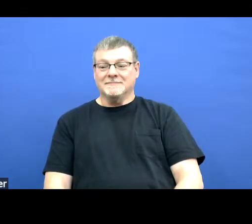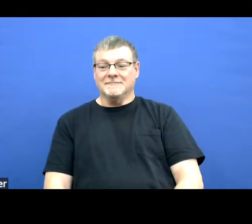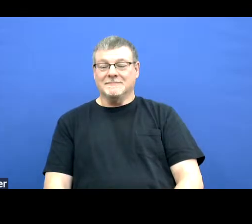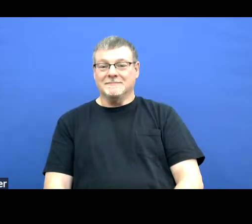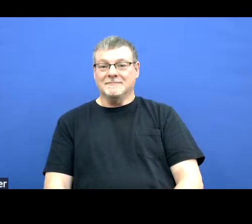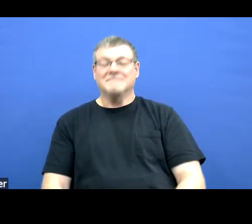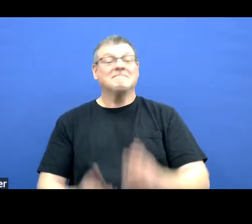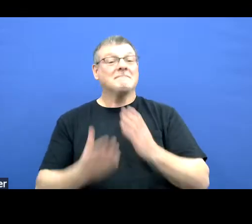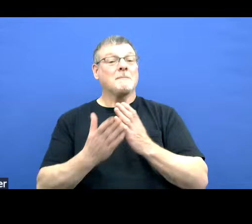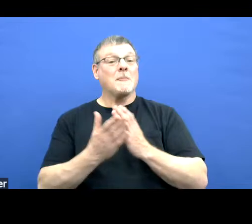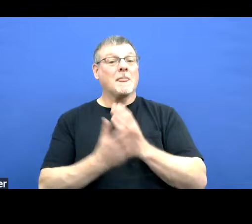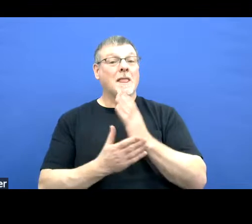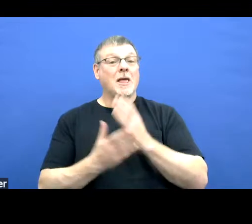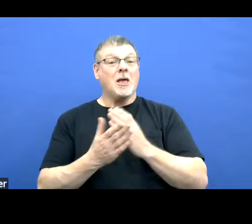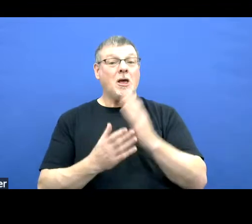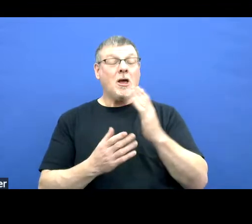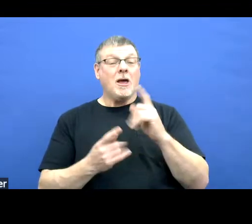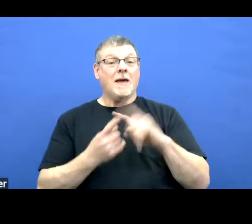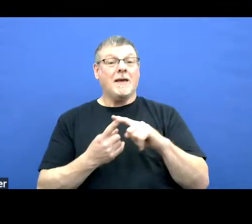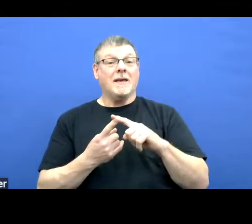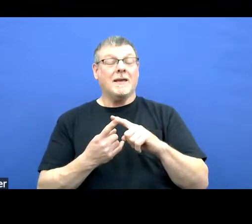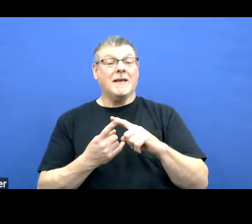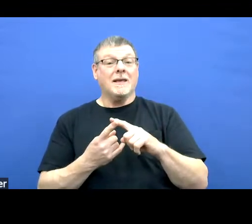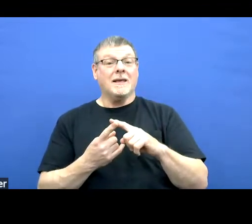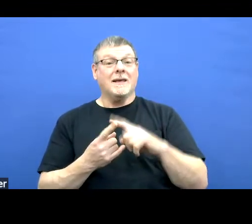All right, for the public hearings.